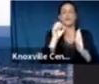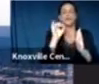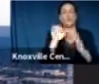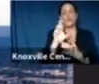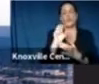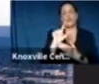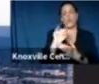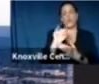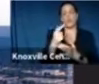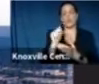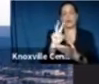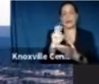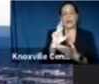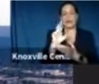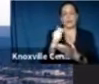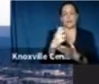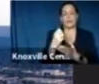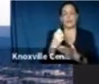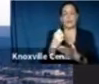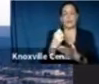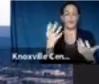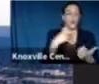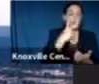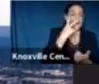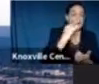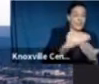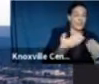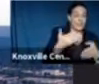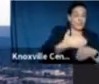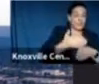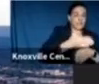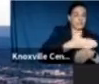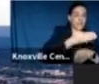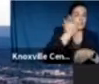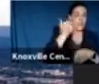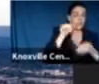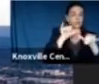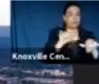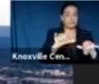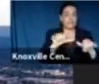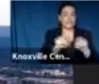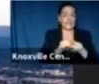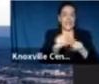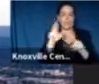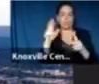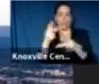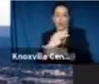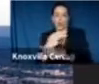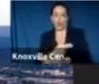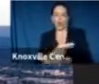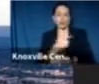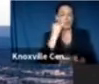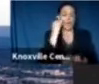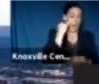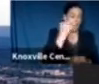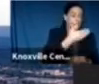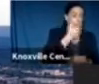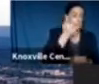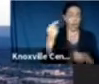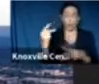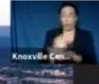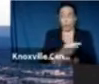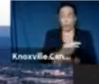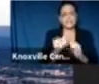we are trying to see, are things getting better, staying the same, or are they getting worse? And if so, how much better or worse and at what